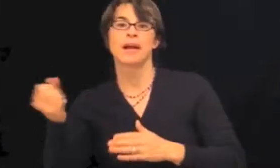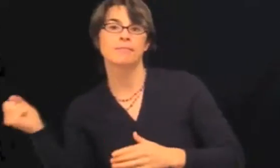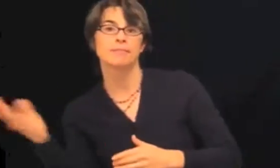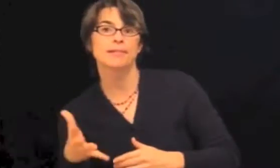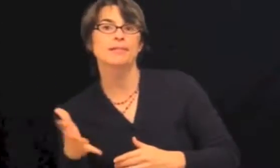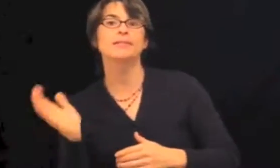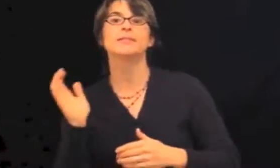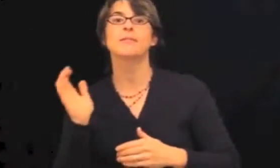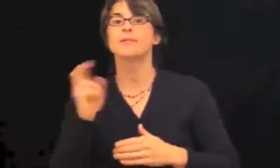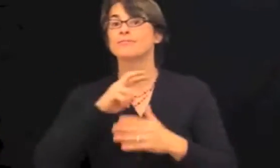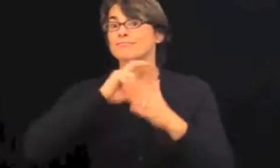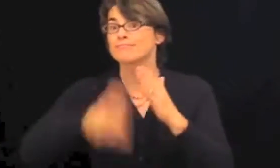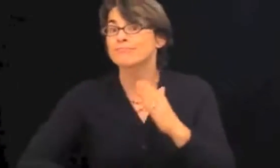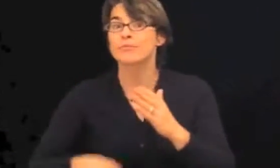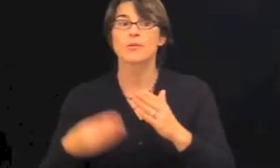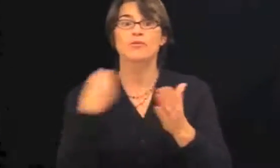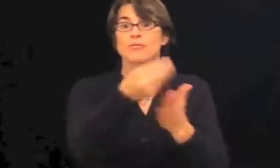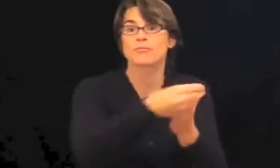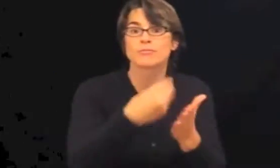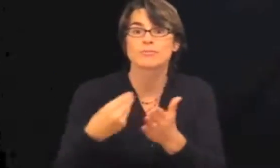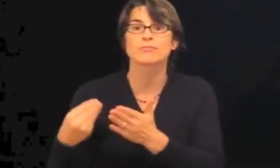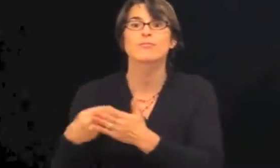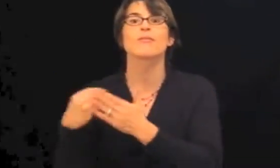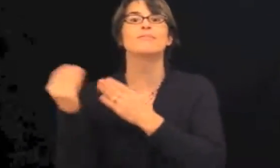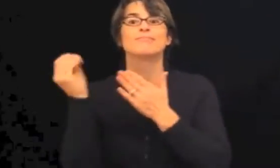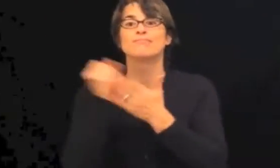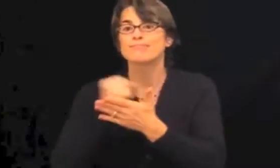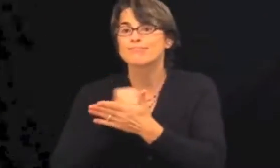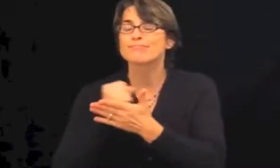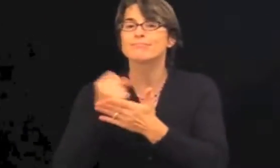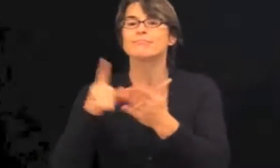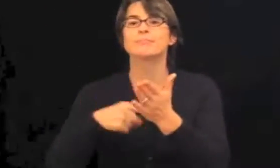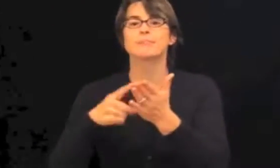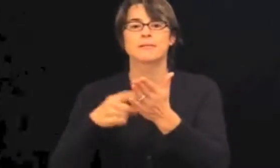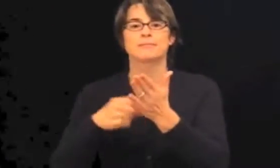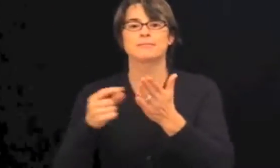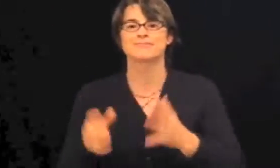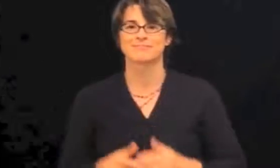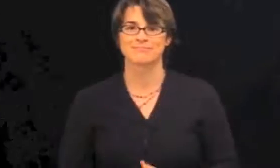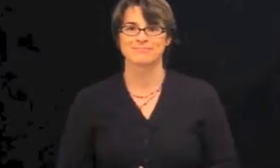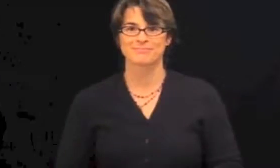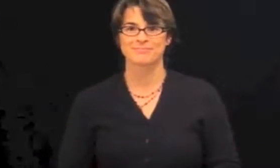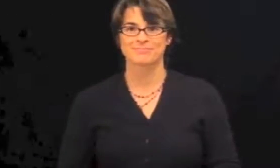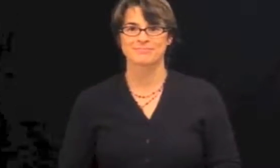Some people actually become involved in gambling or shopping and run up their credit cards.